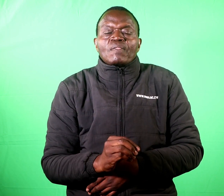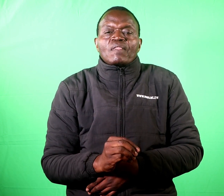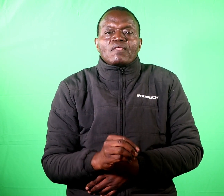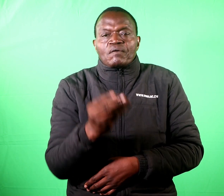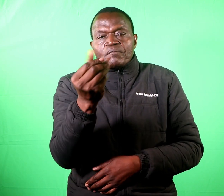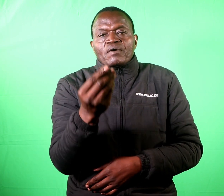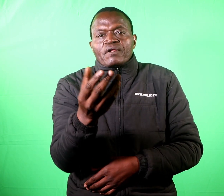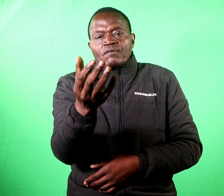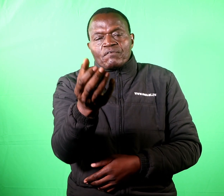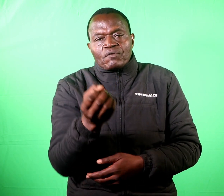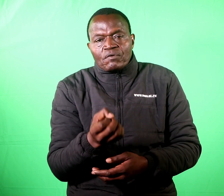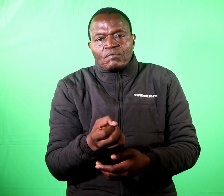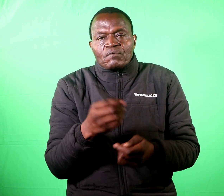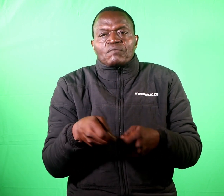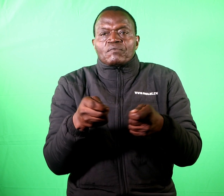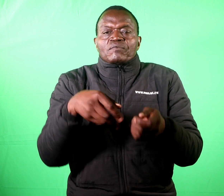remittances or gifts from within Zimbabwe